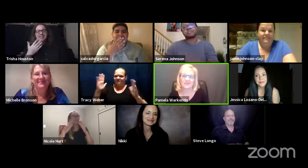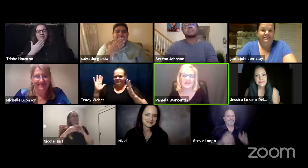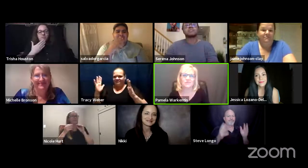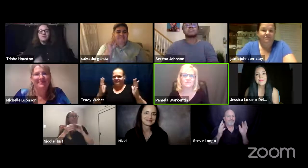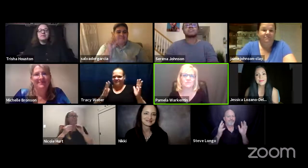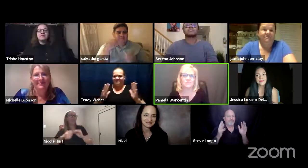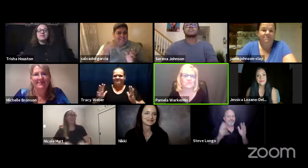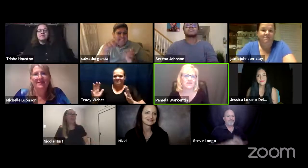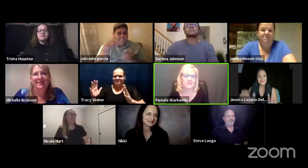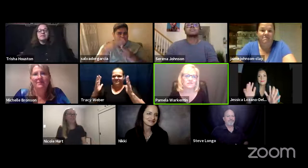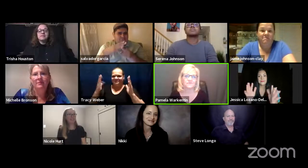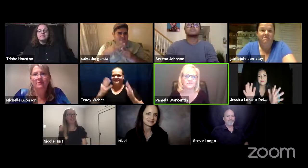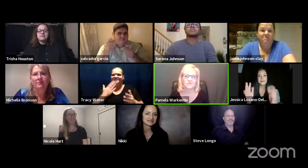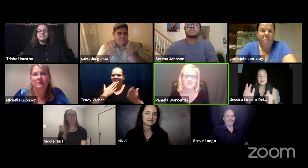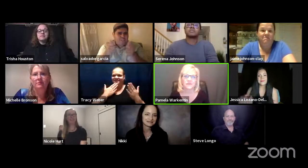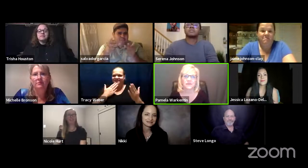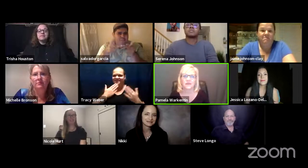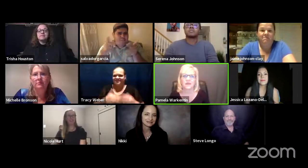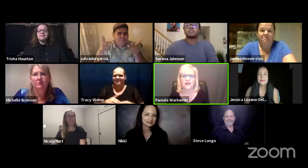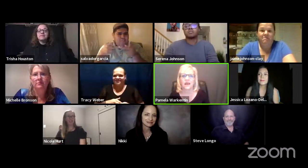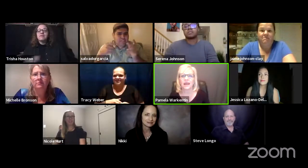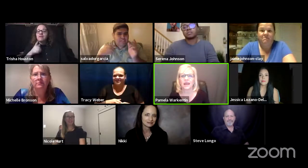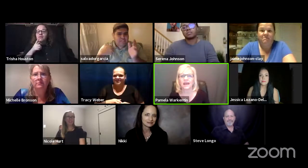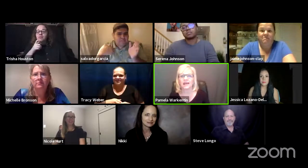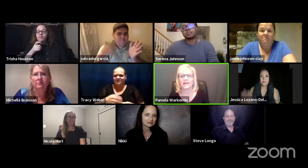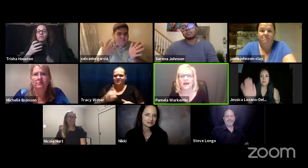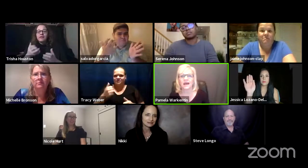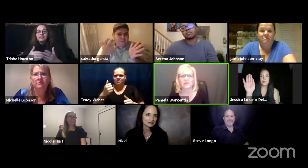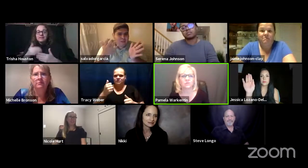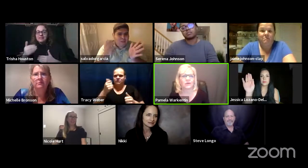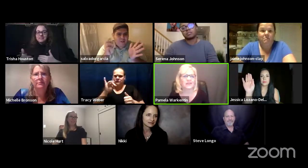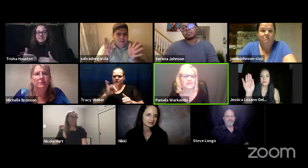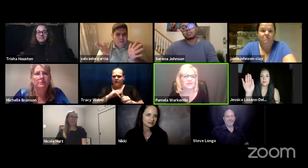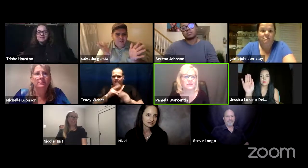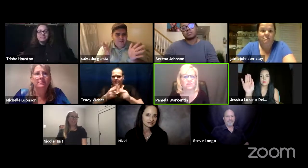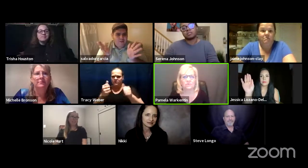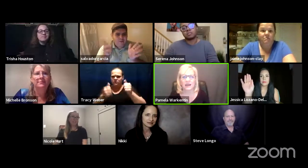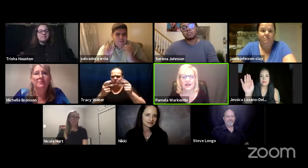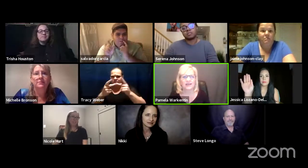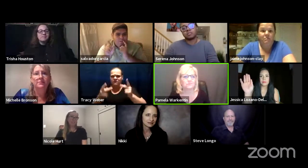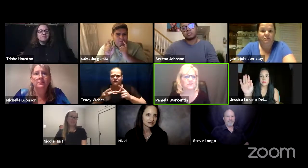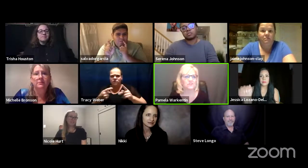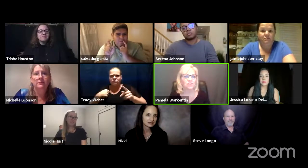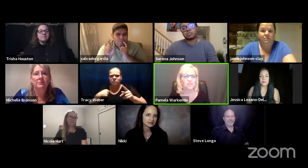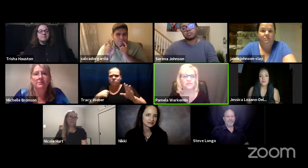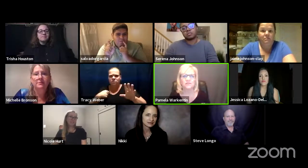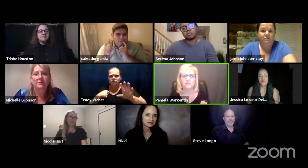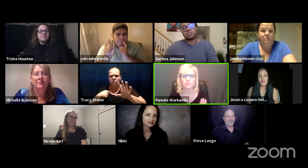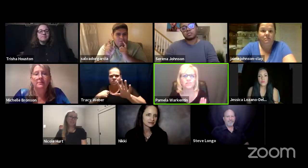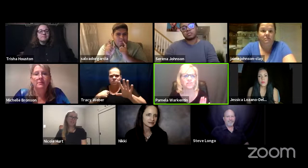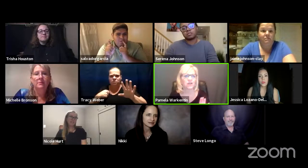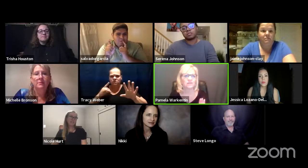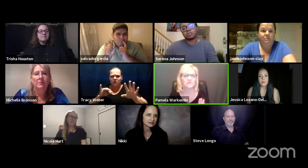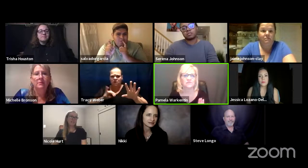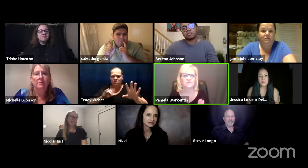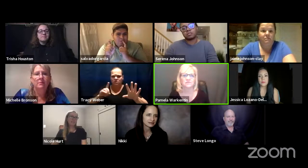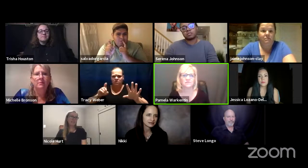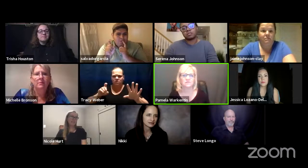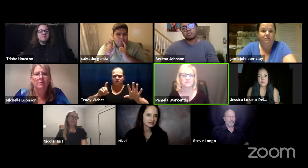Thank you so much, Sal. And do I need to mention my position, Tricia?